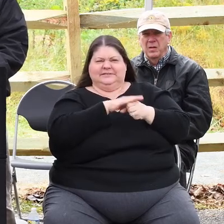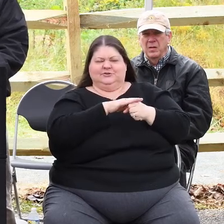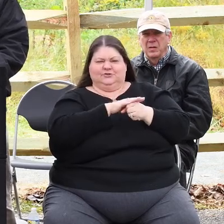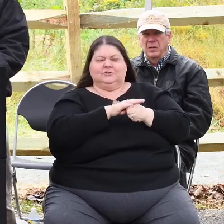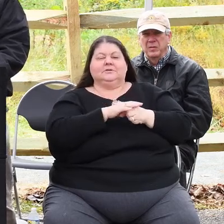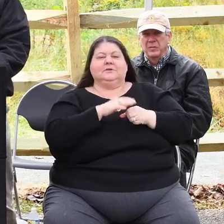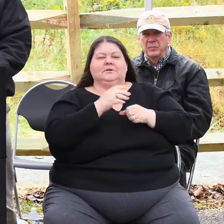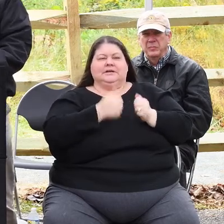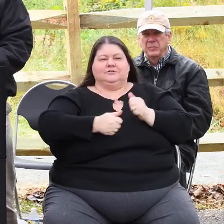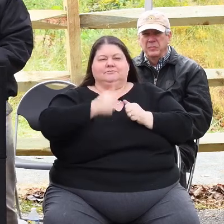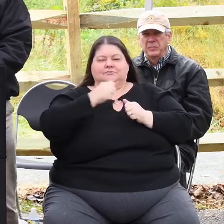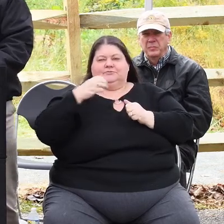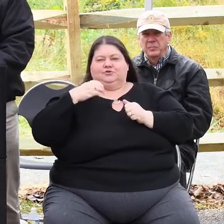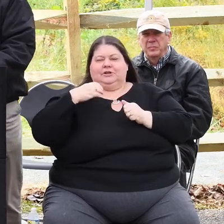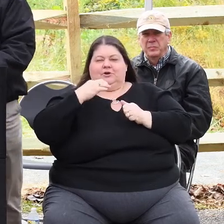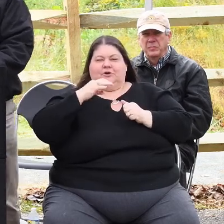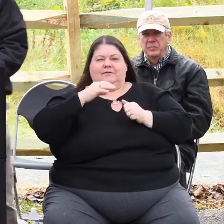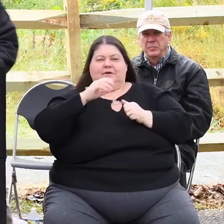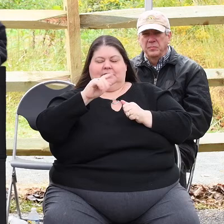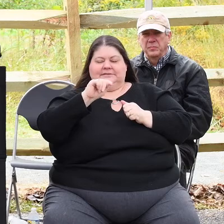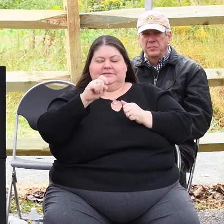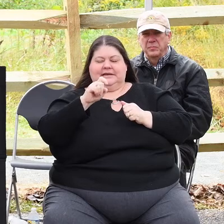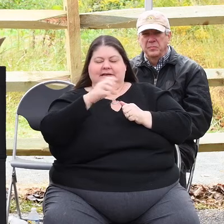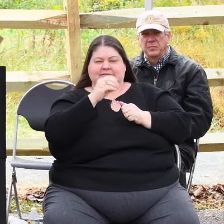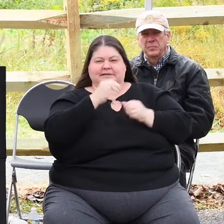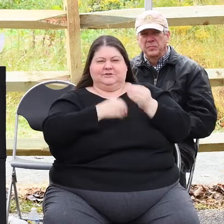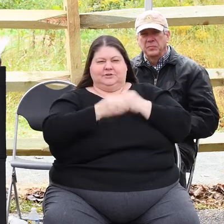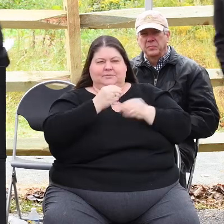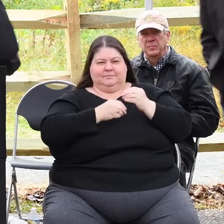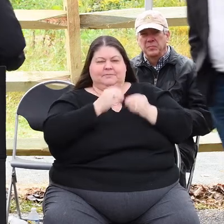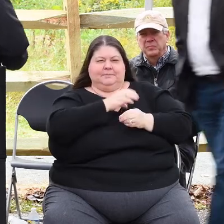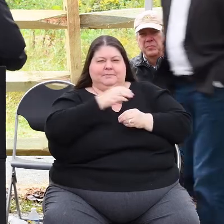and Taxation Committee, Senator Guy Gazzoni.